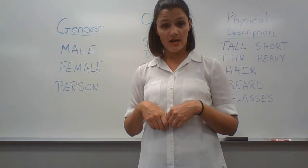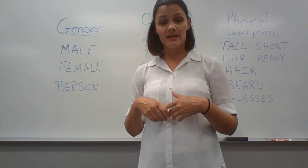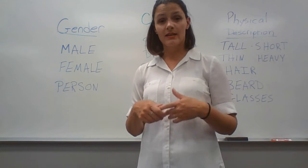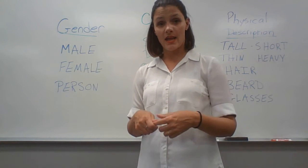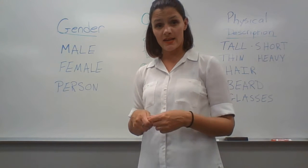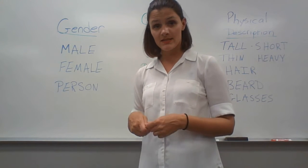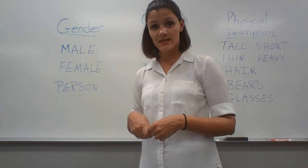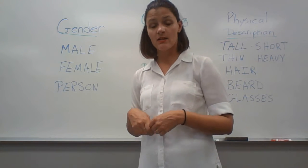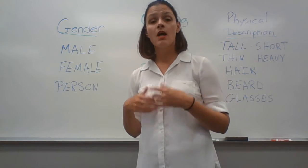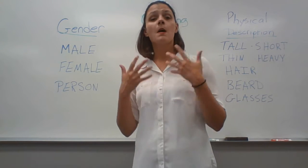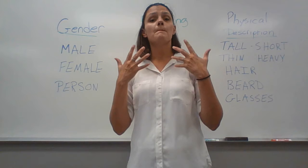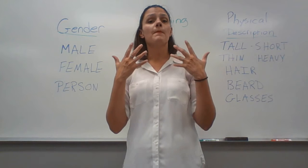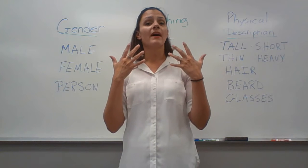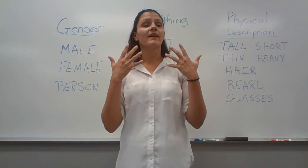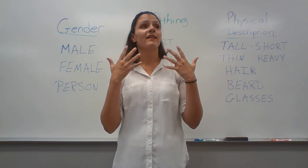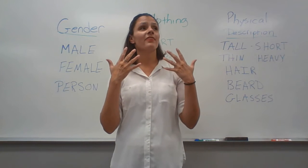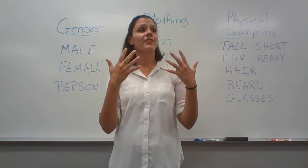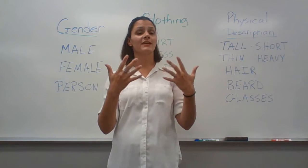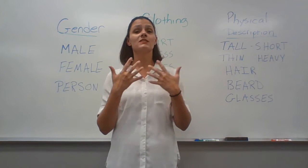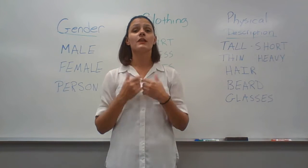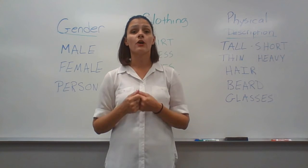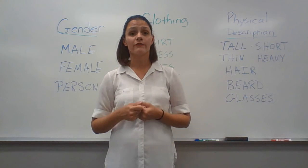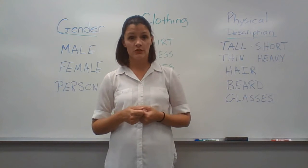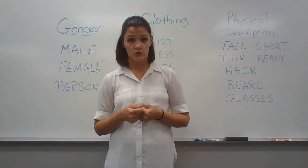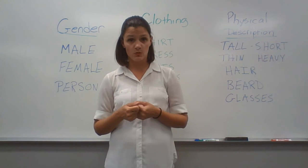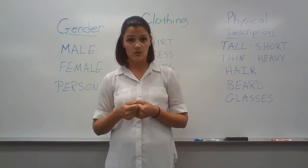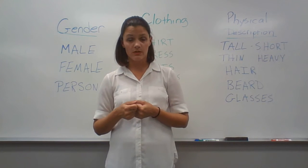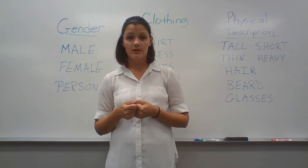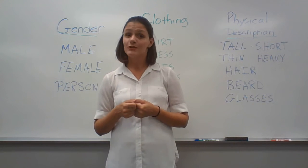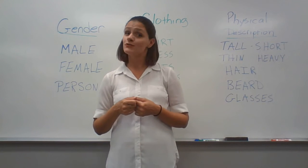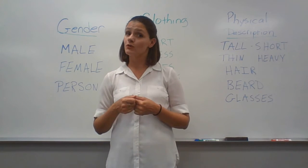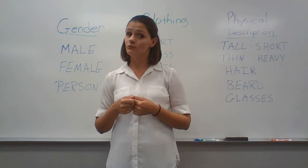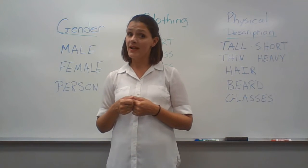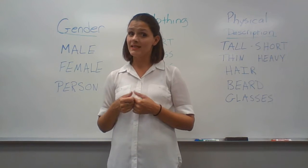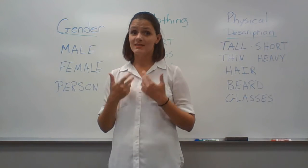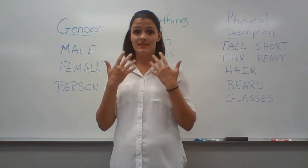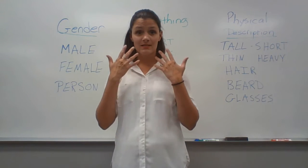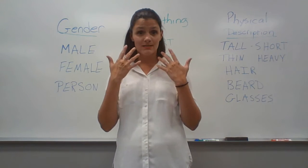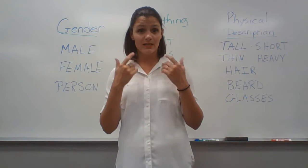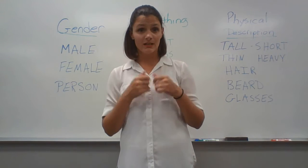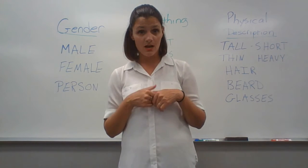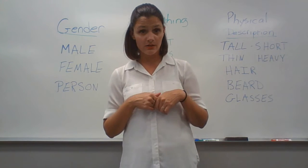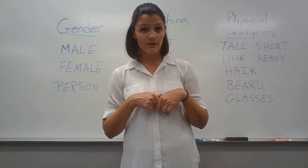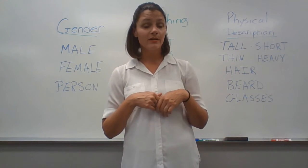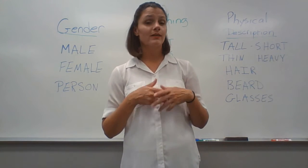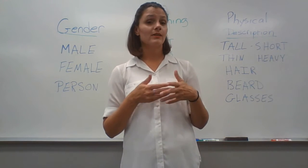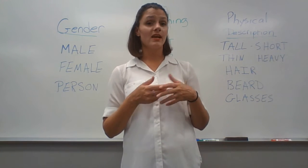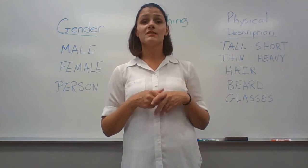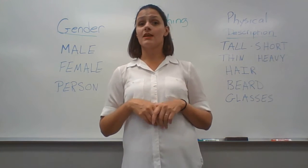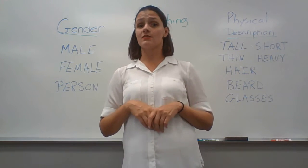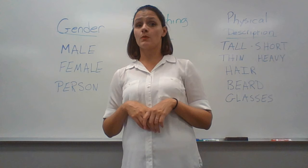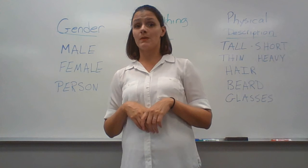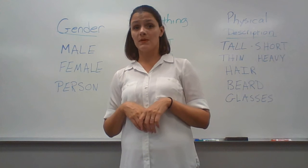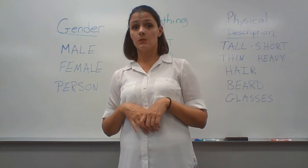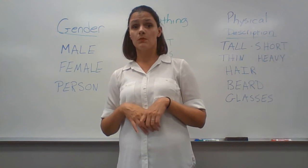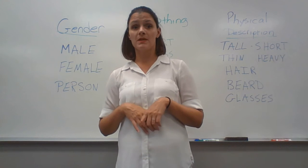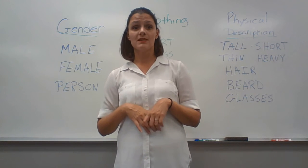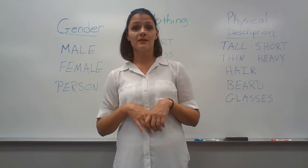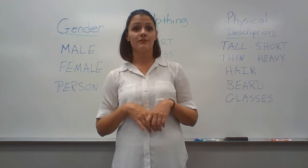in ASL by things that are visual. So race, skin color, yes, that is the way people will be identified